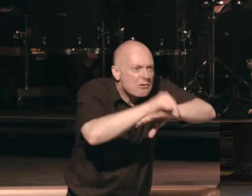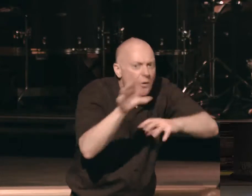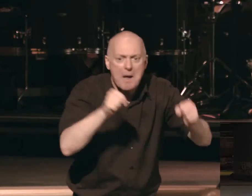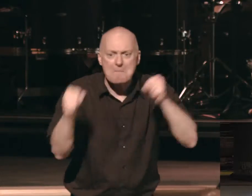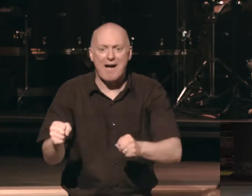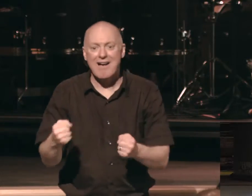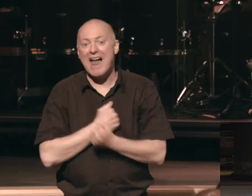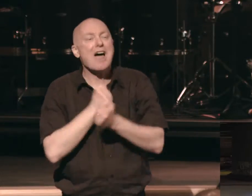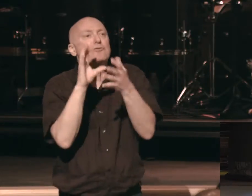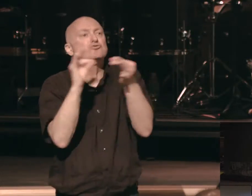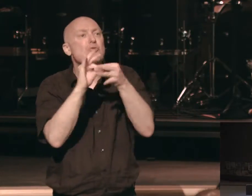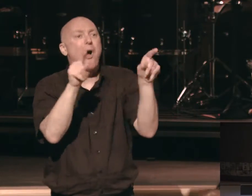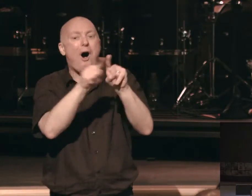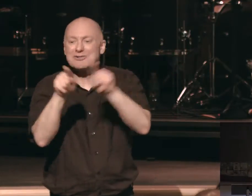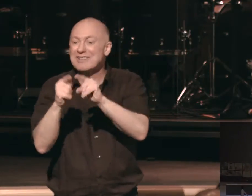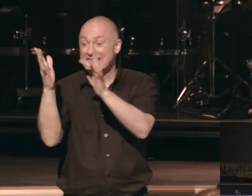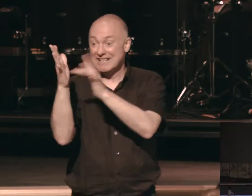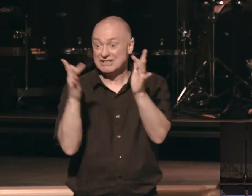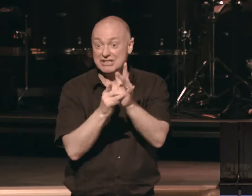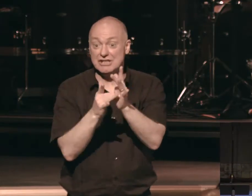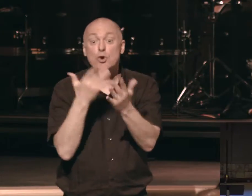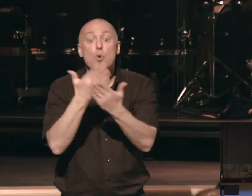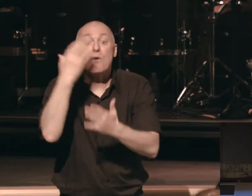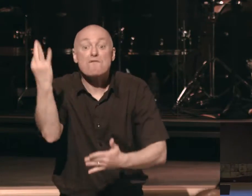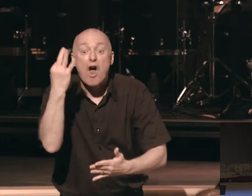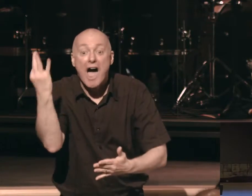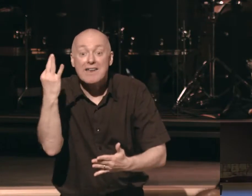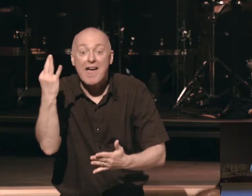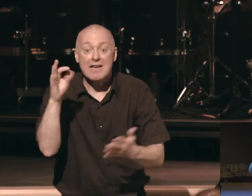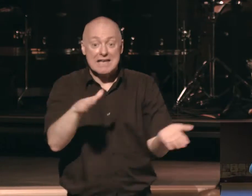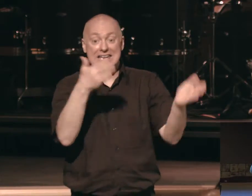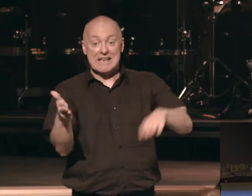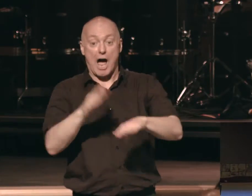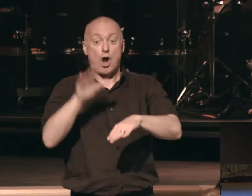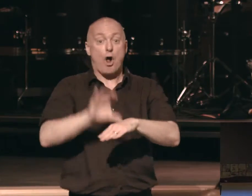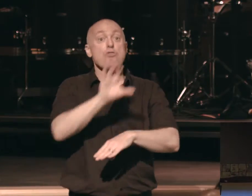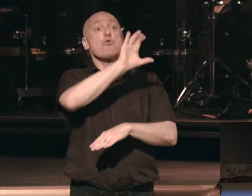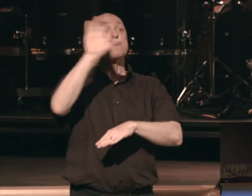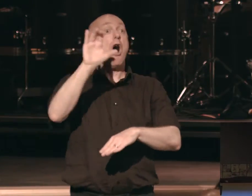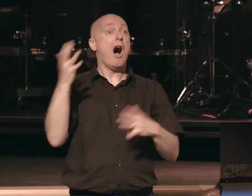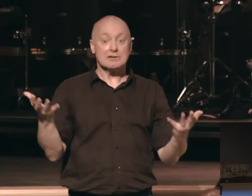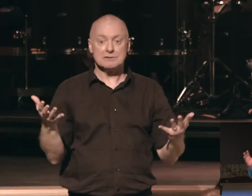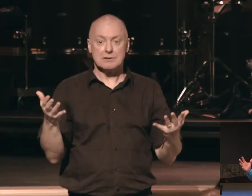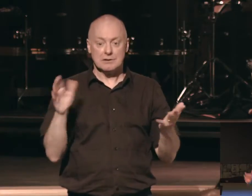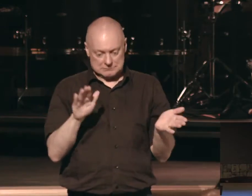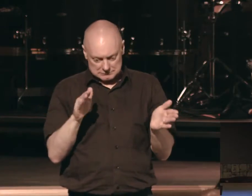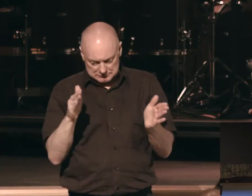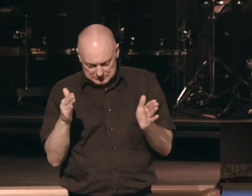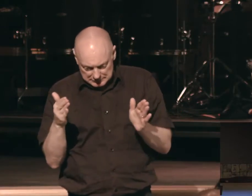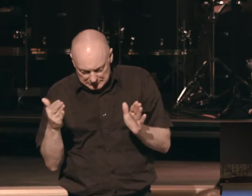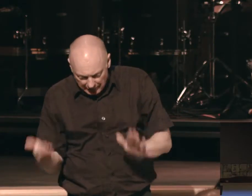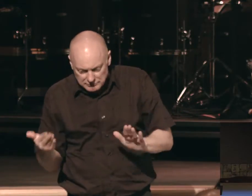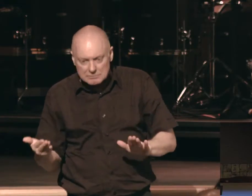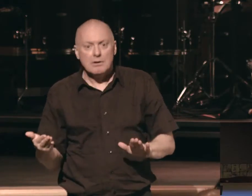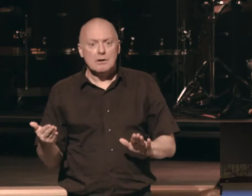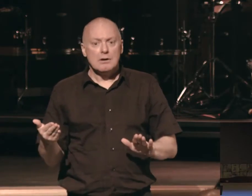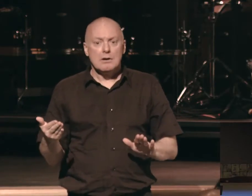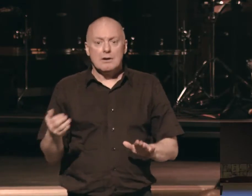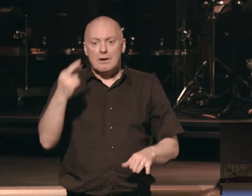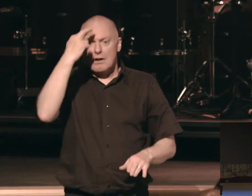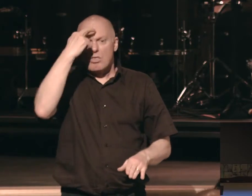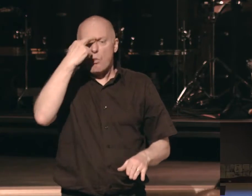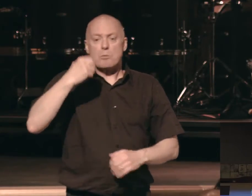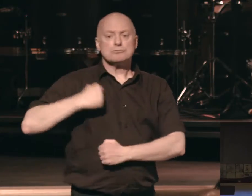and might. I love the story too. Jesus on Good Friday, he is dying on the cross and dies. And the